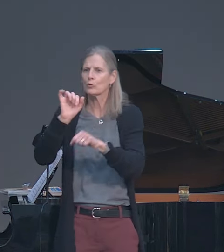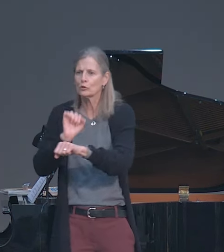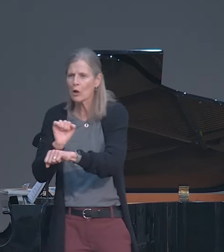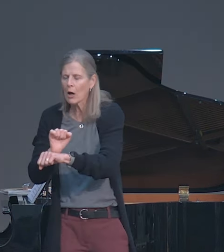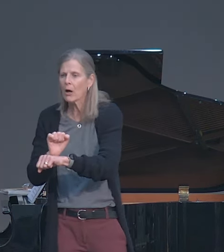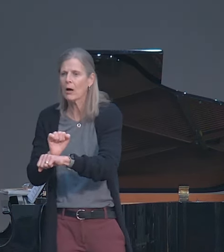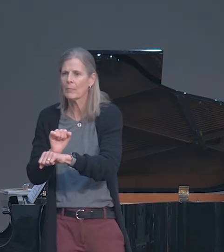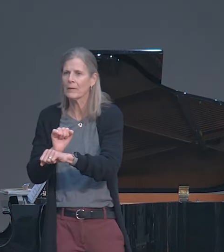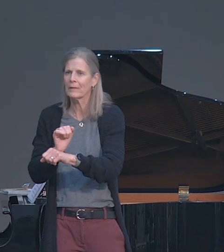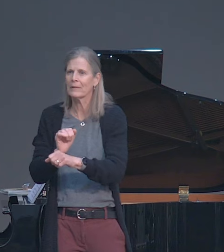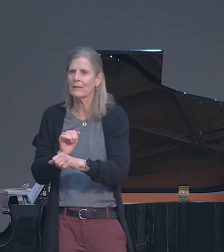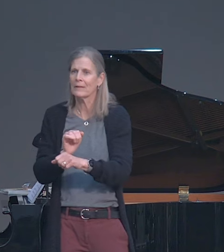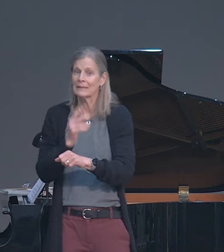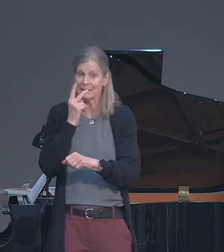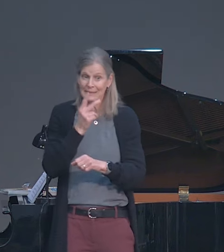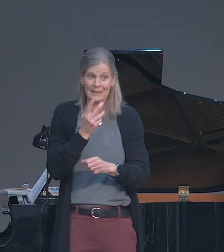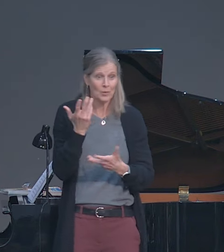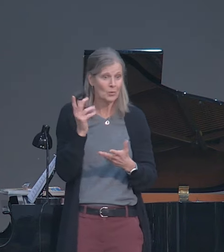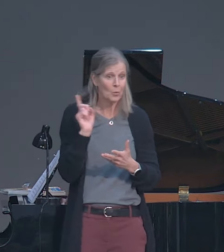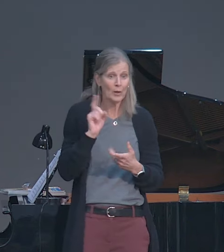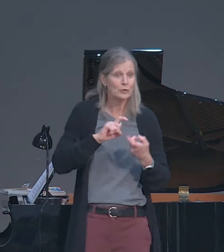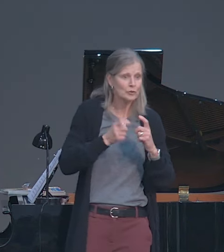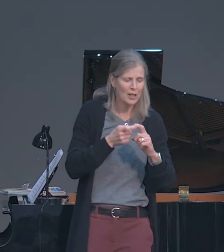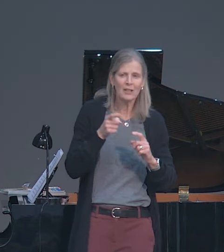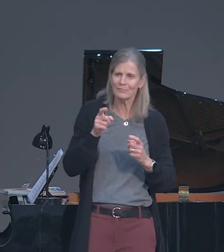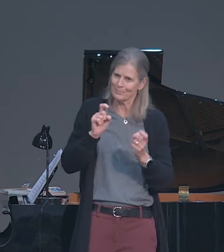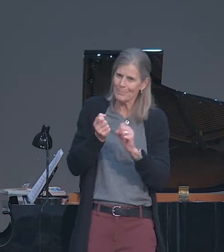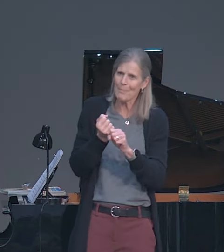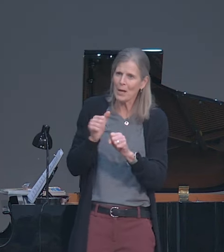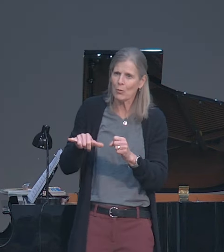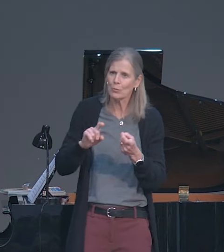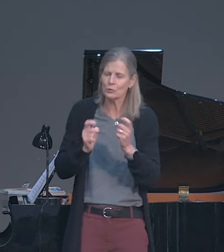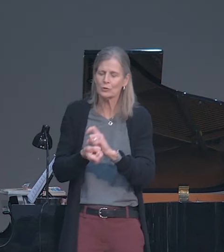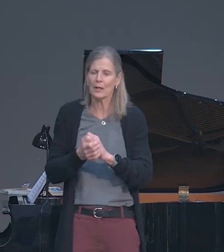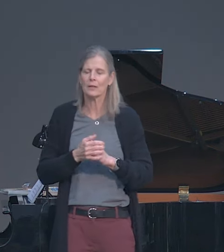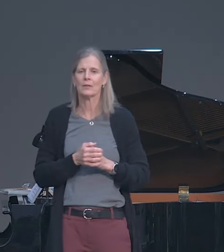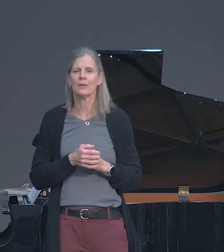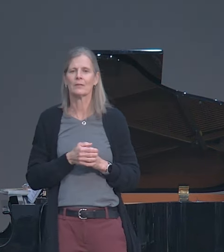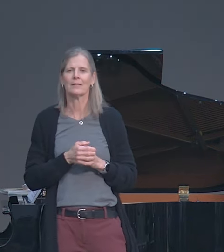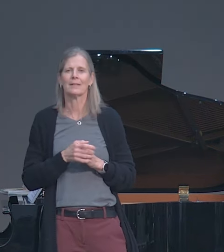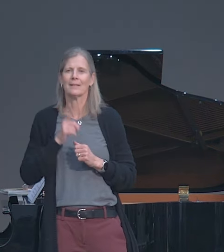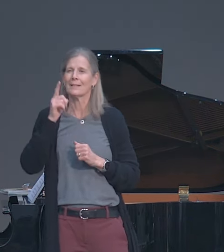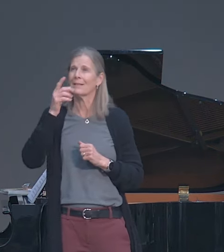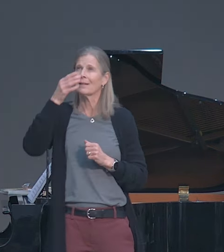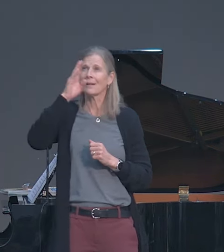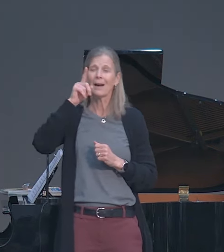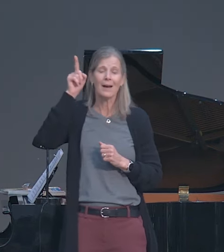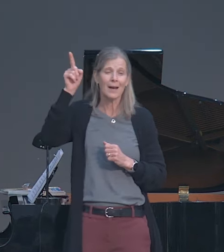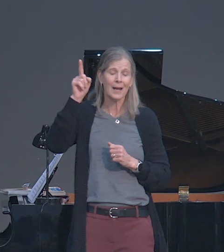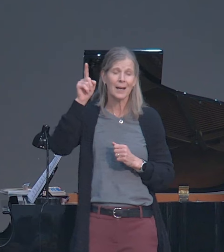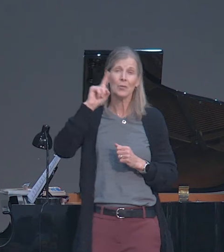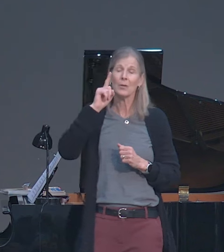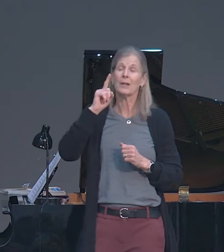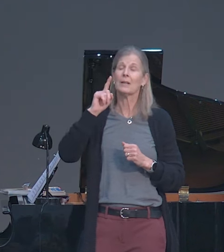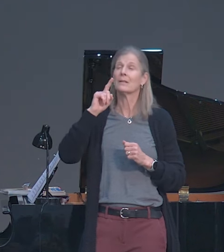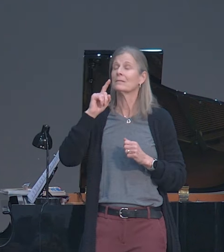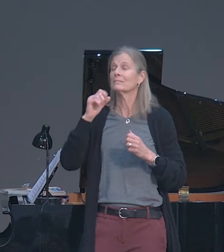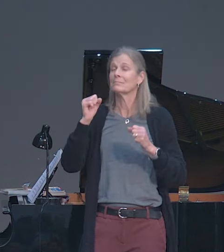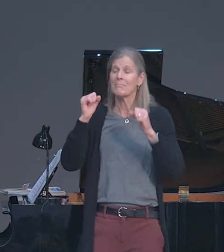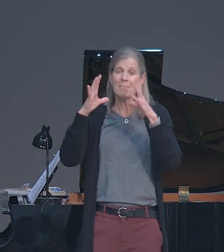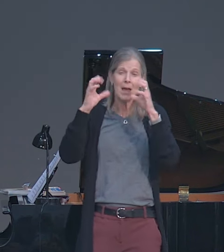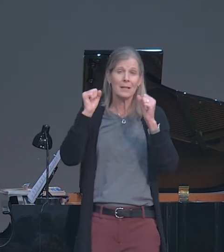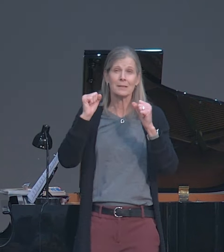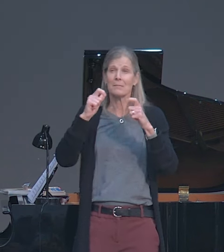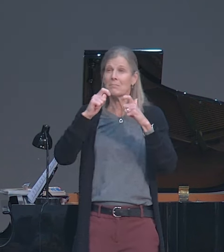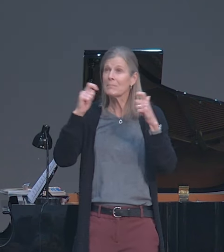Third, what does this passage tell you about the heart of a God who, in light of how immense He is, how great and glorious He is,